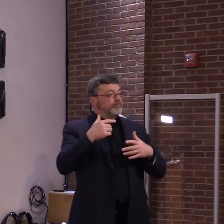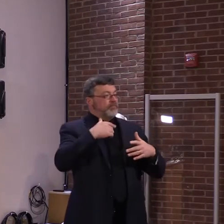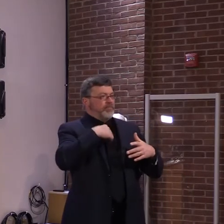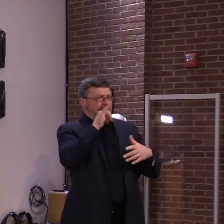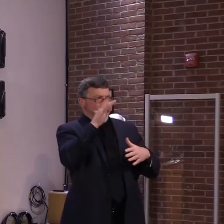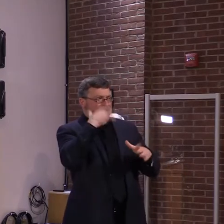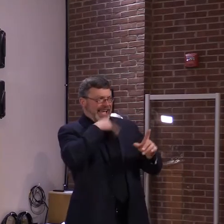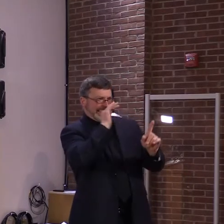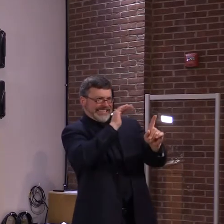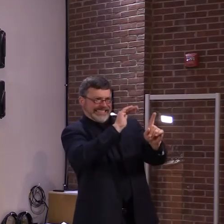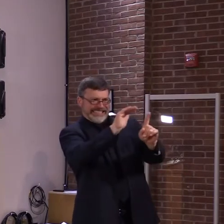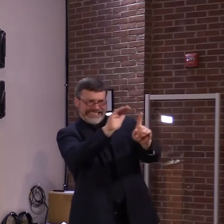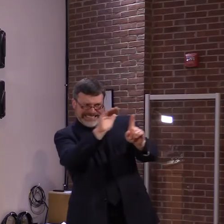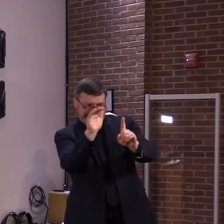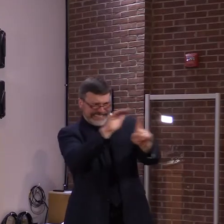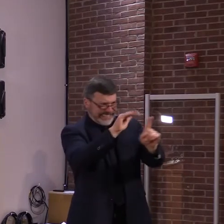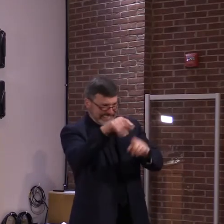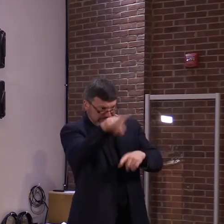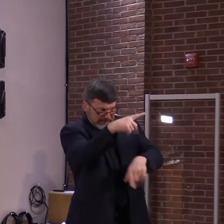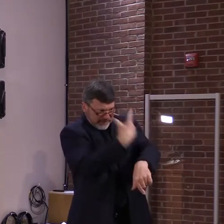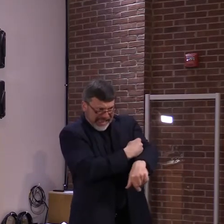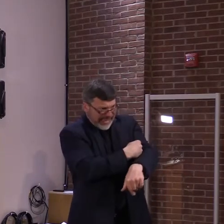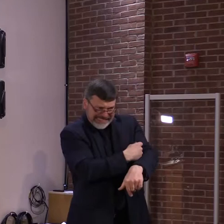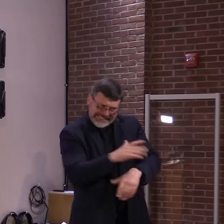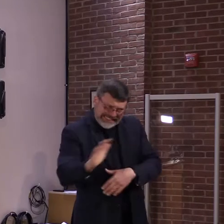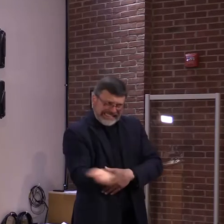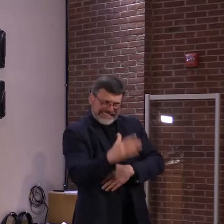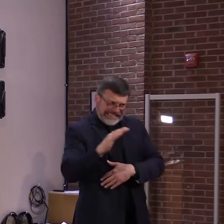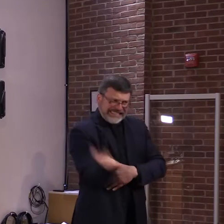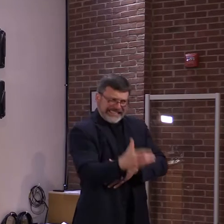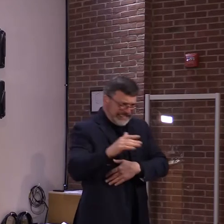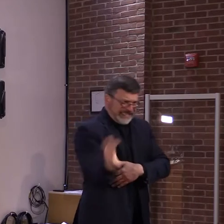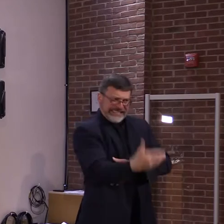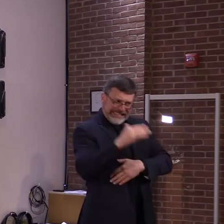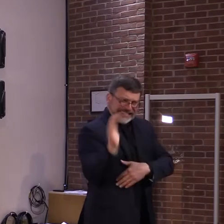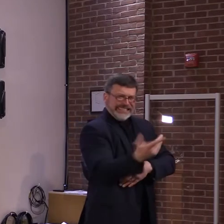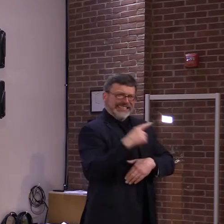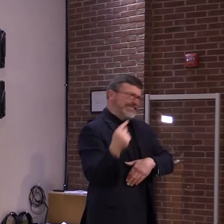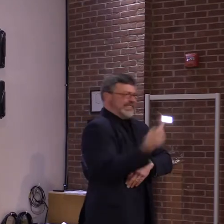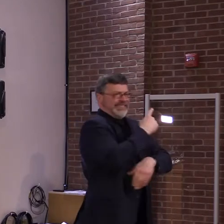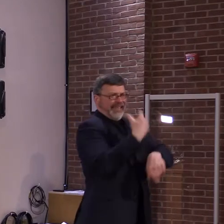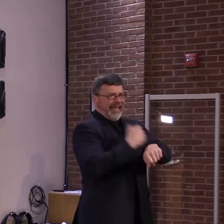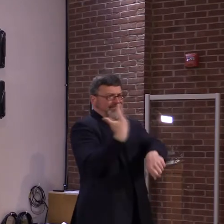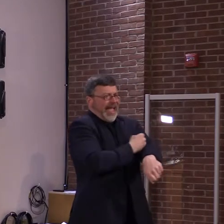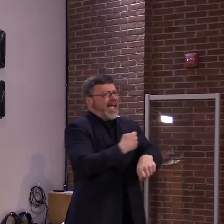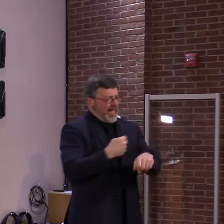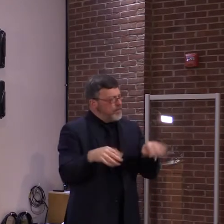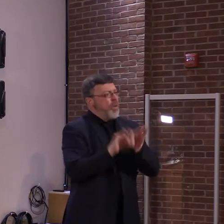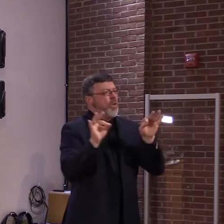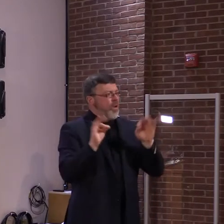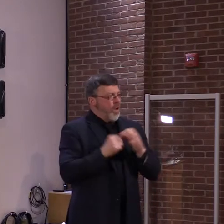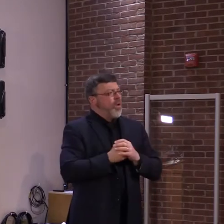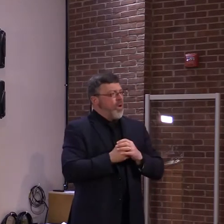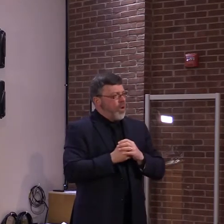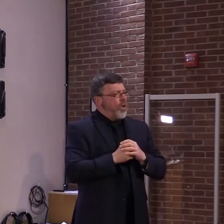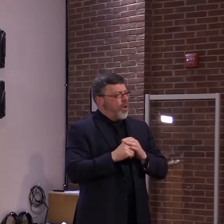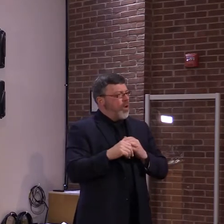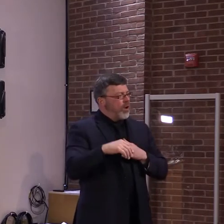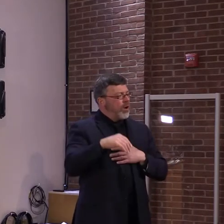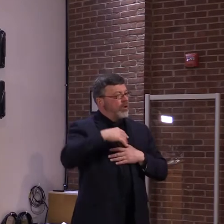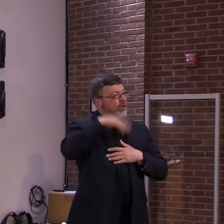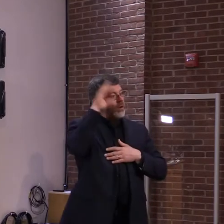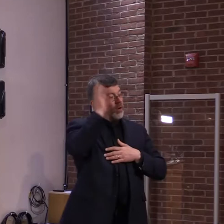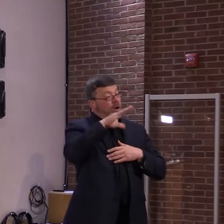excessive fear about the variants. Quite the opposite. Think about this. If the variants,